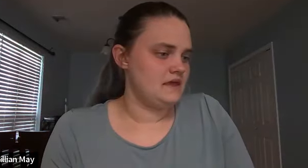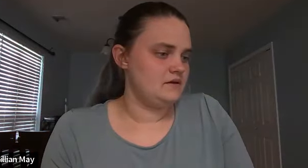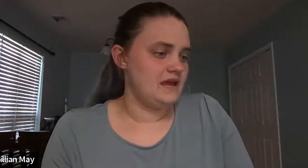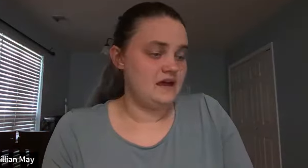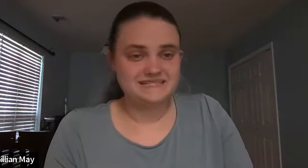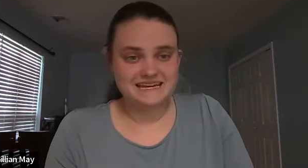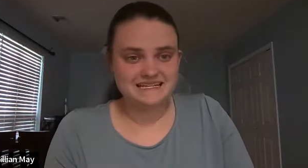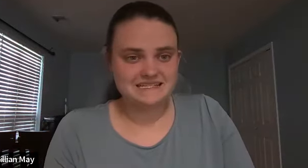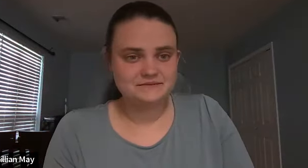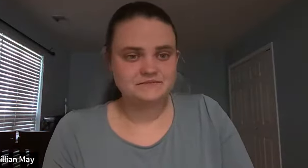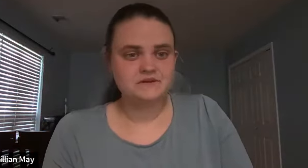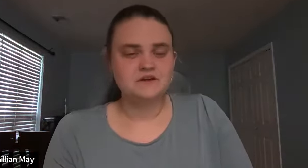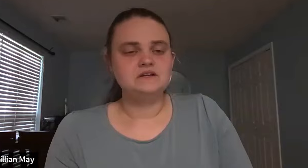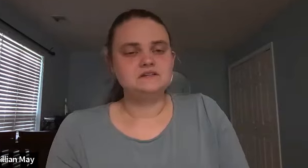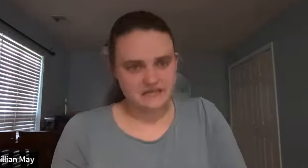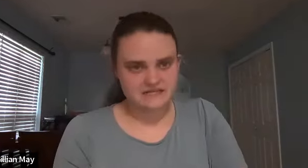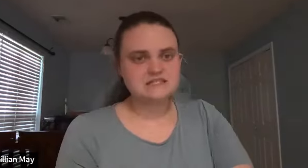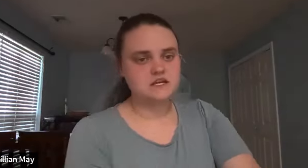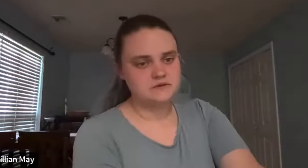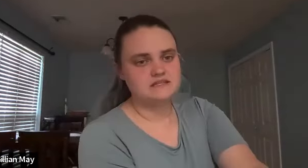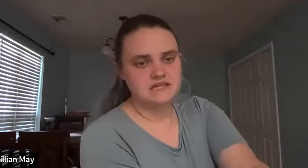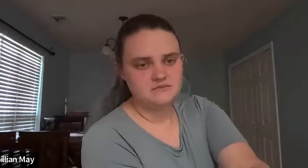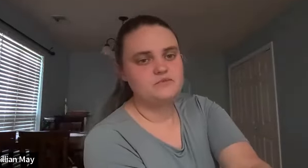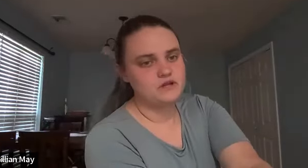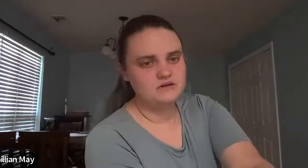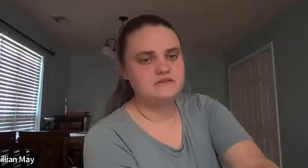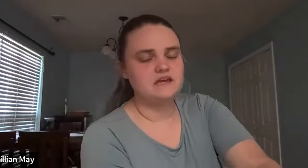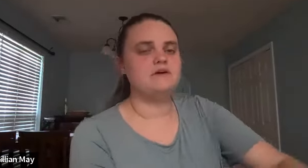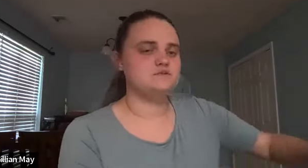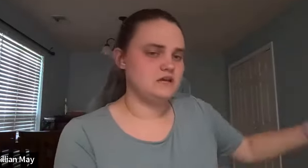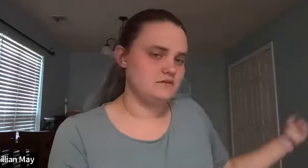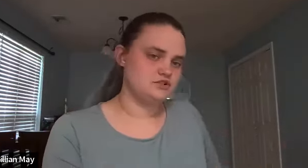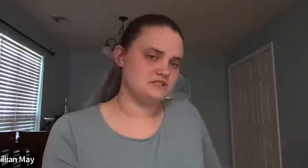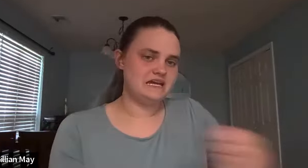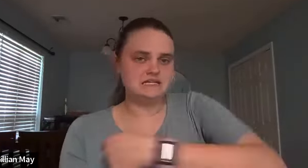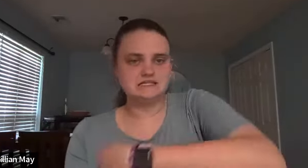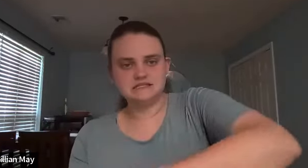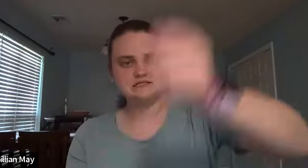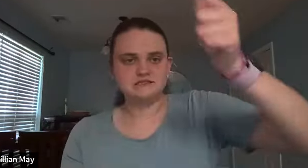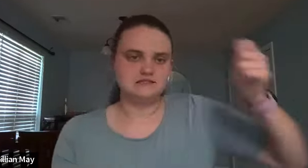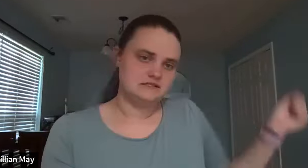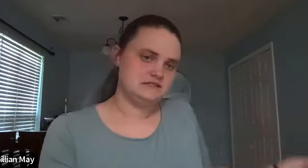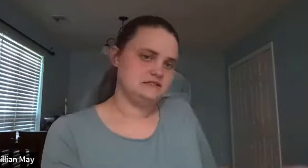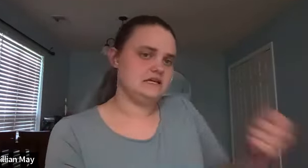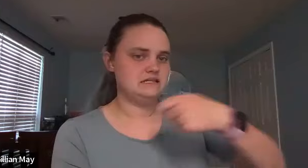Then we have tennis. Tennis is going to be that same, what you can think about the swinging and the motion, tennis,